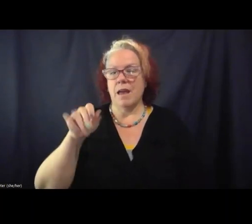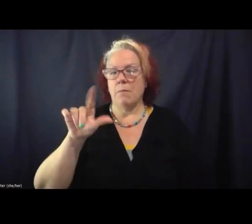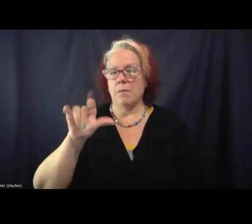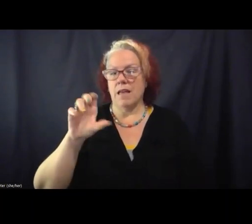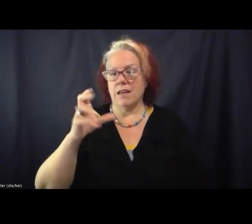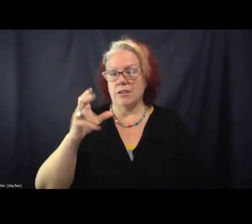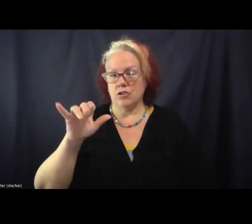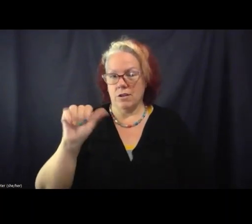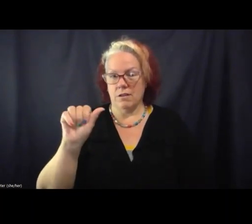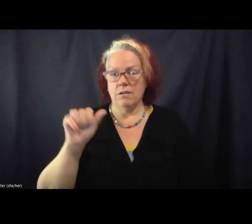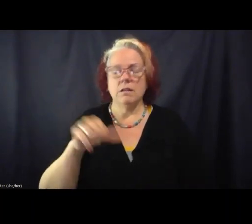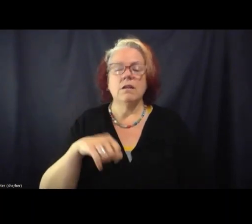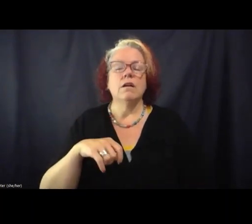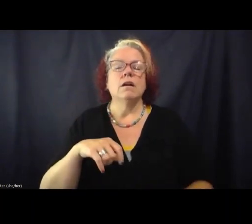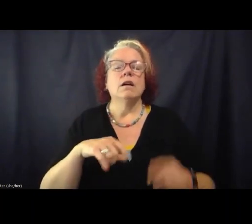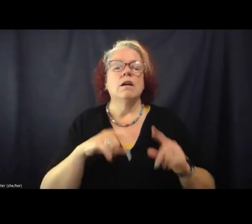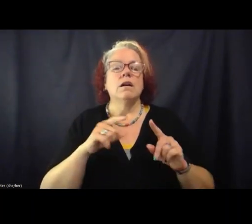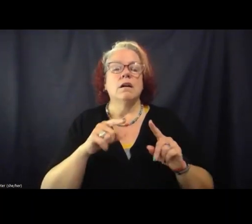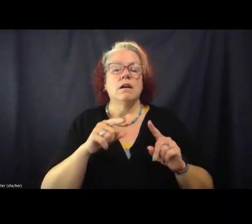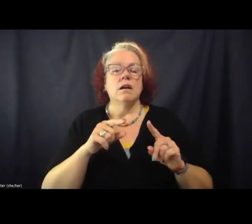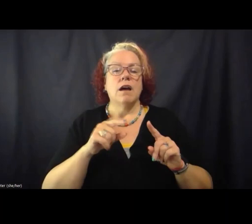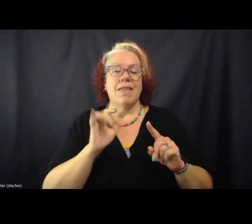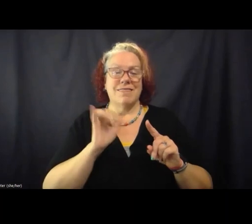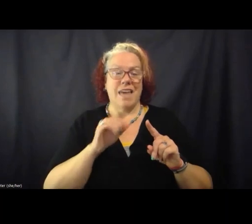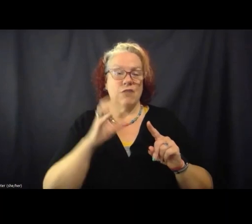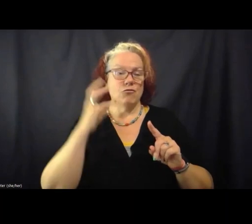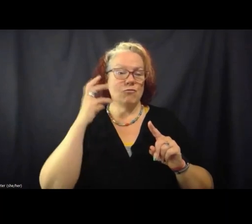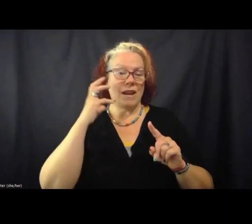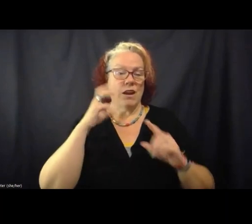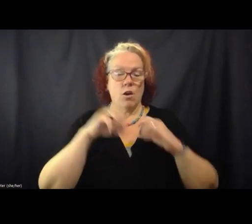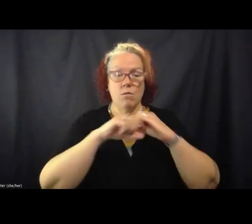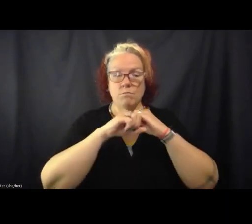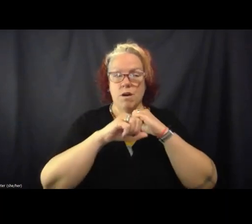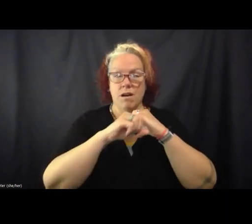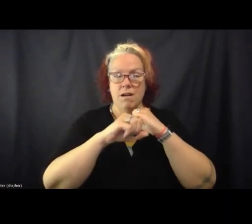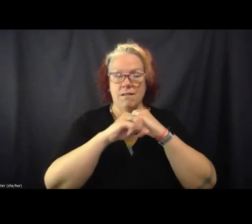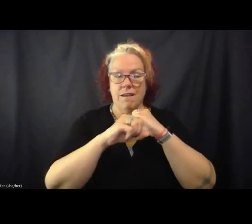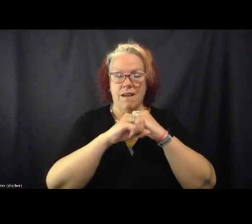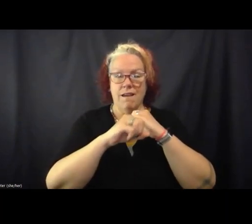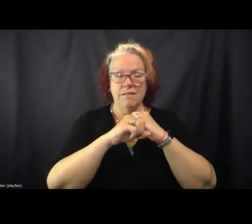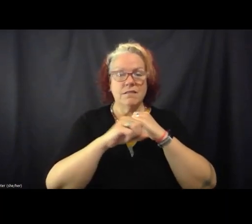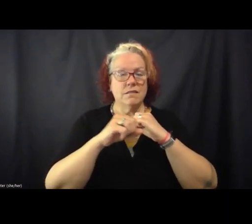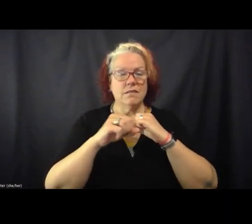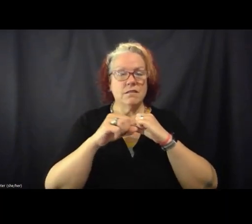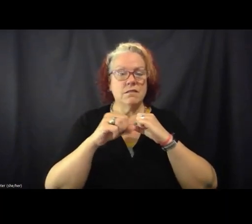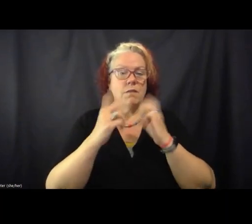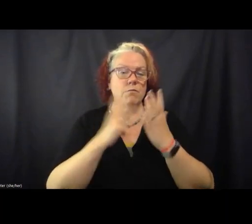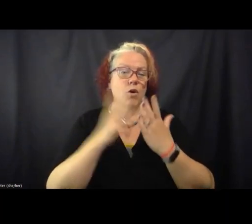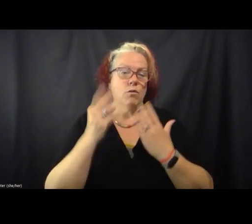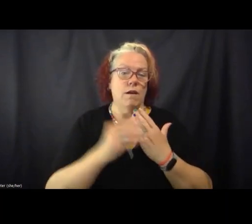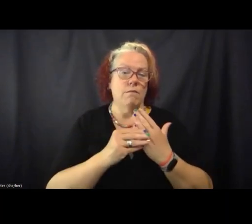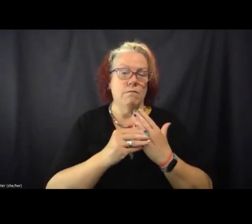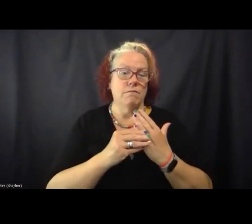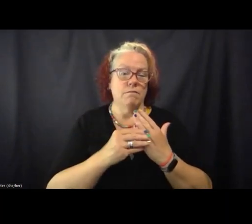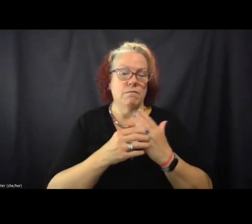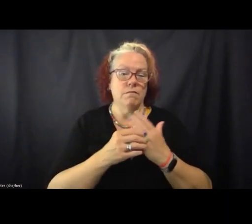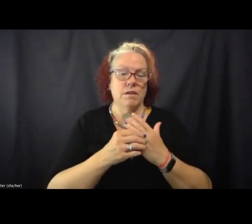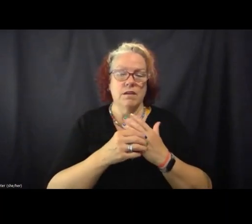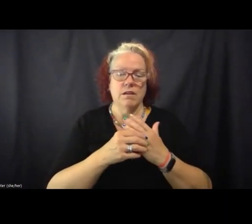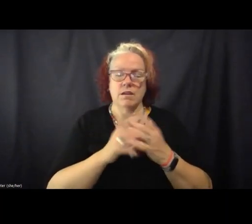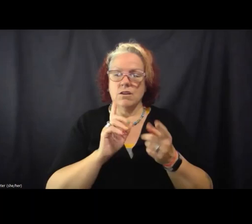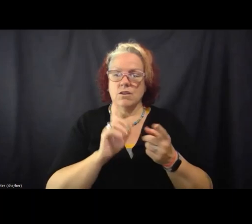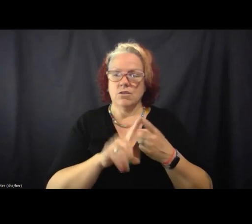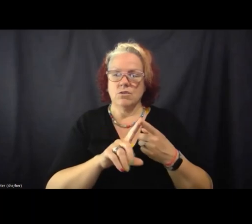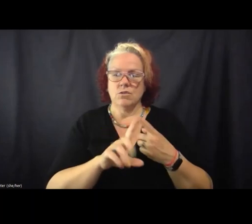does a lot of things. One of which is broadcast broadcasts a show into, I think, eight of the